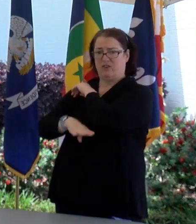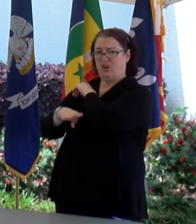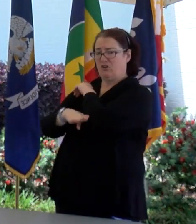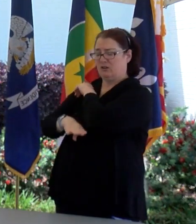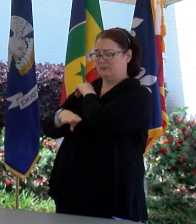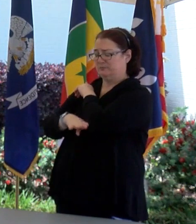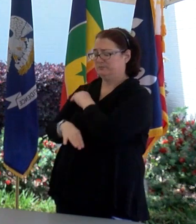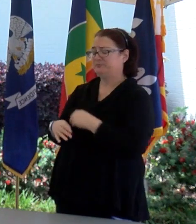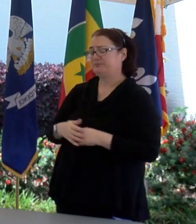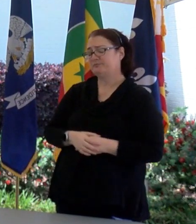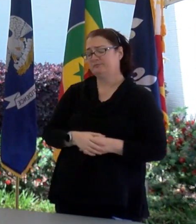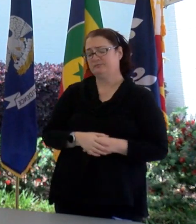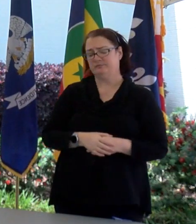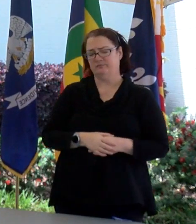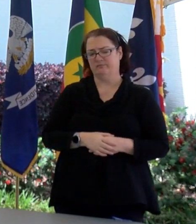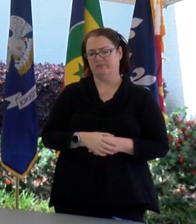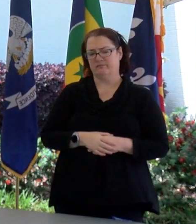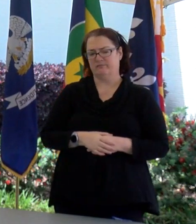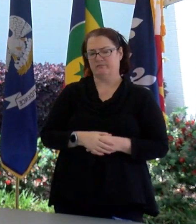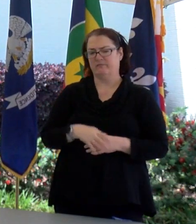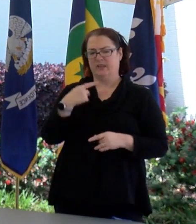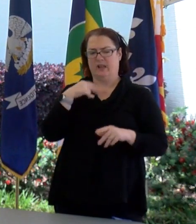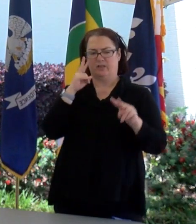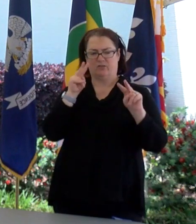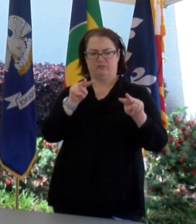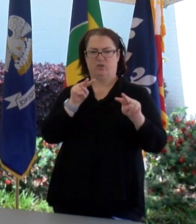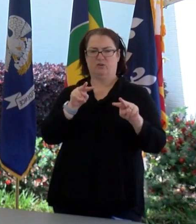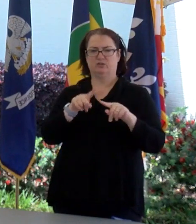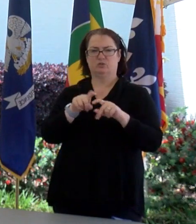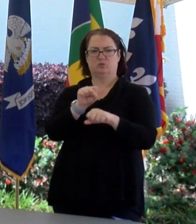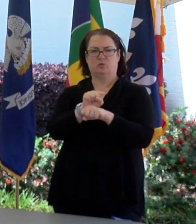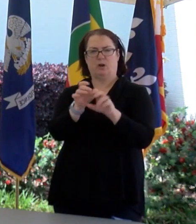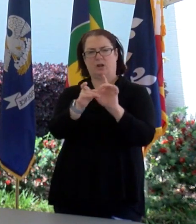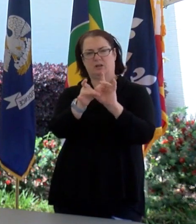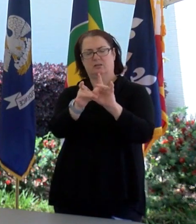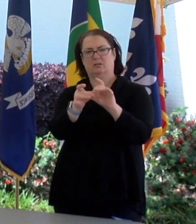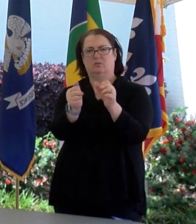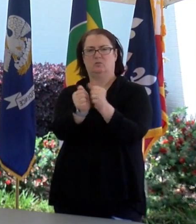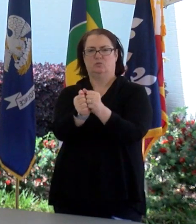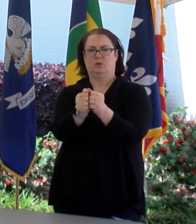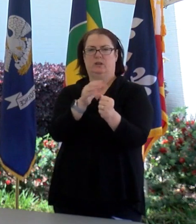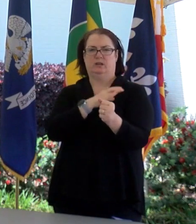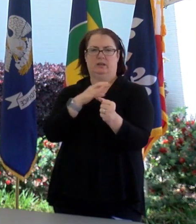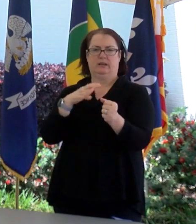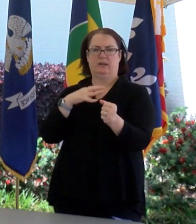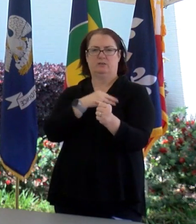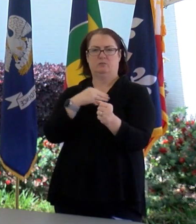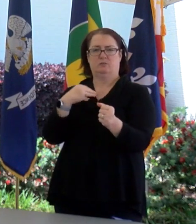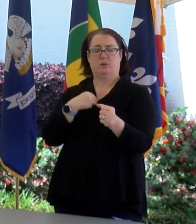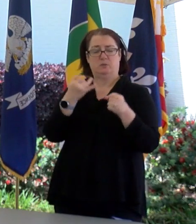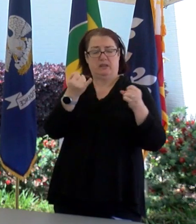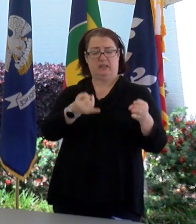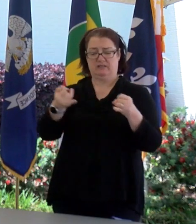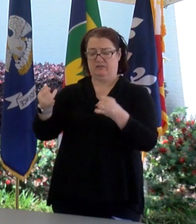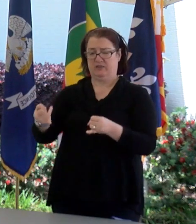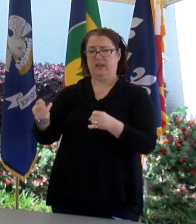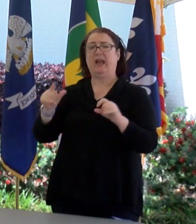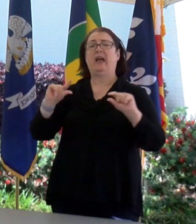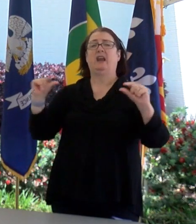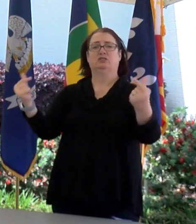I look forward to working closely with our council members individually and collectively to make the changes